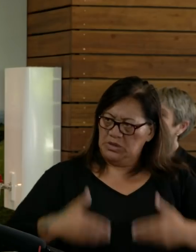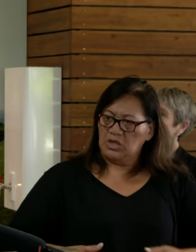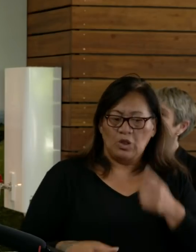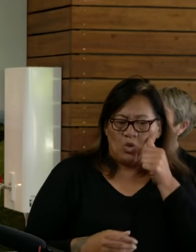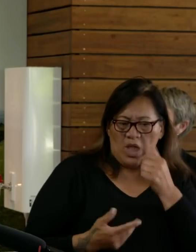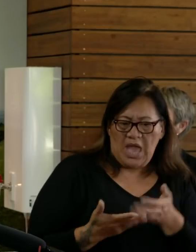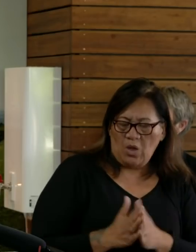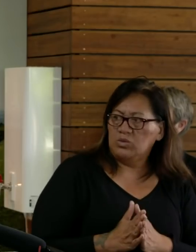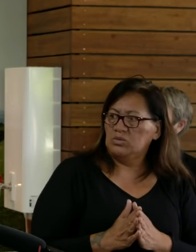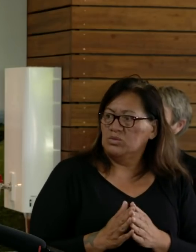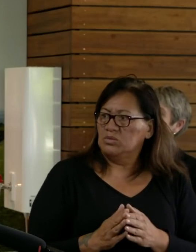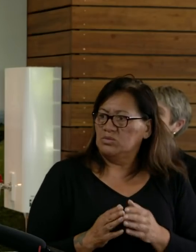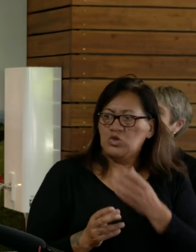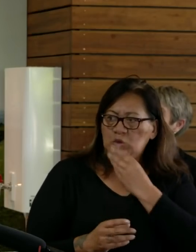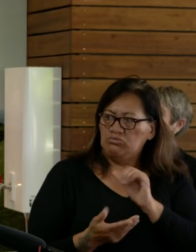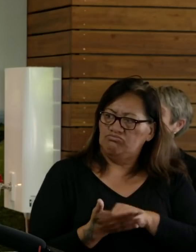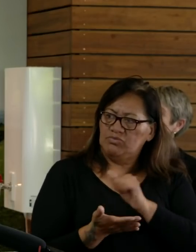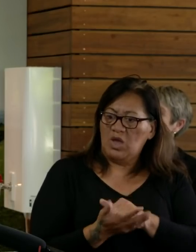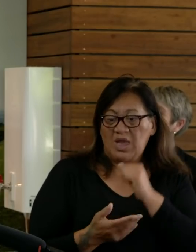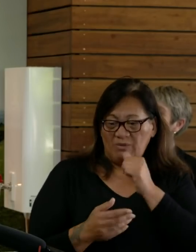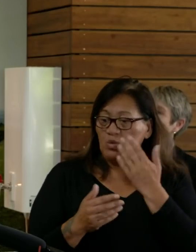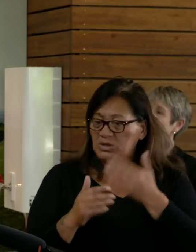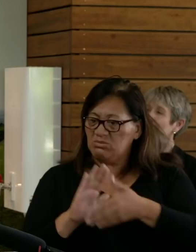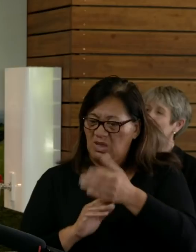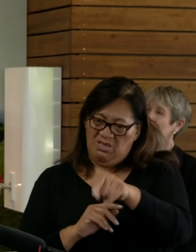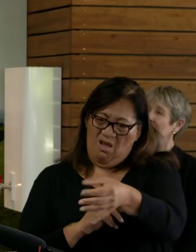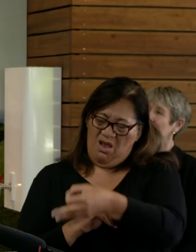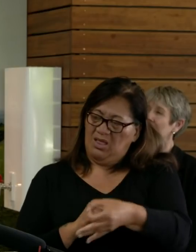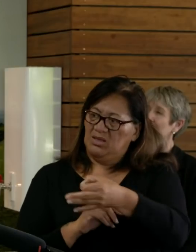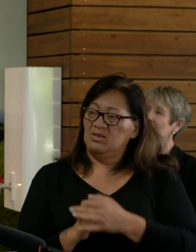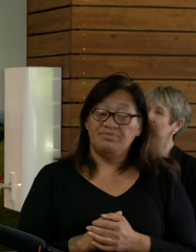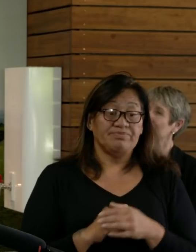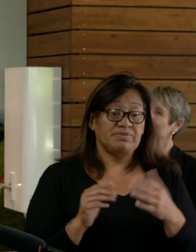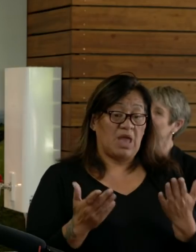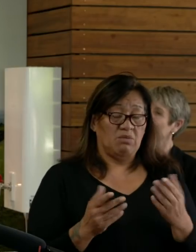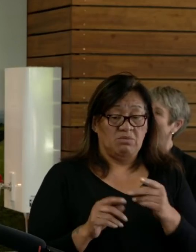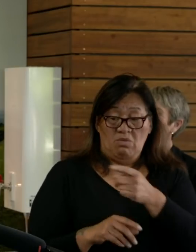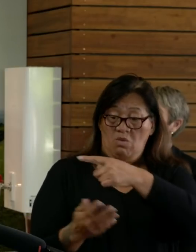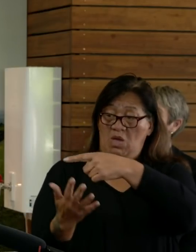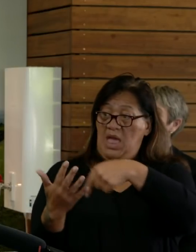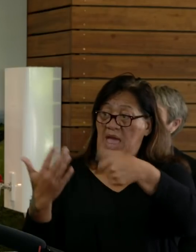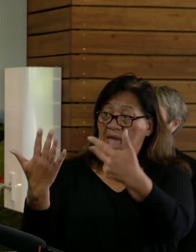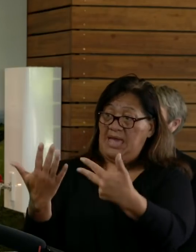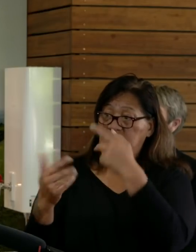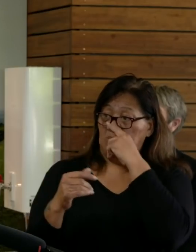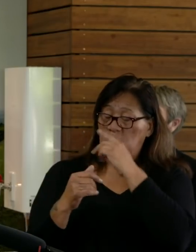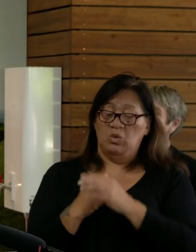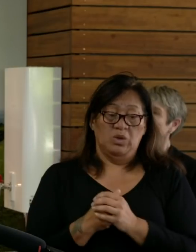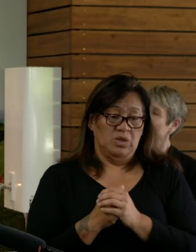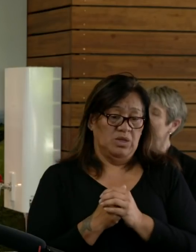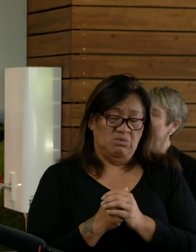sustain their life while in these types of environments. As far as their demeanour is concerned, because of